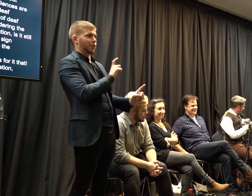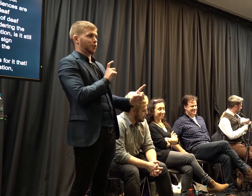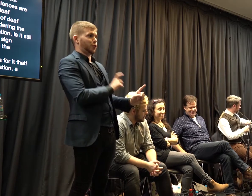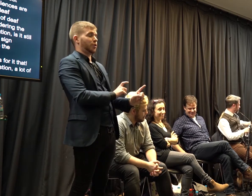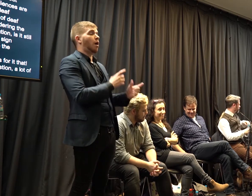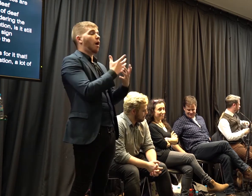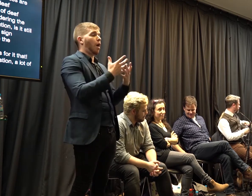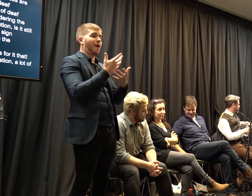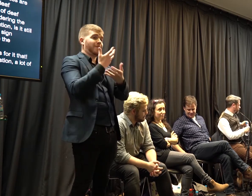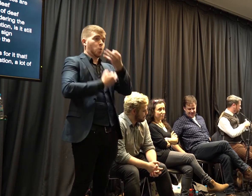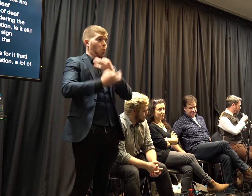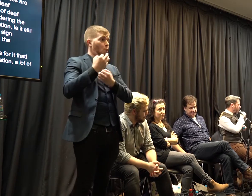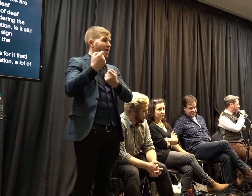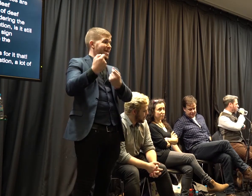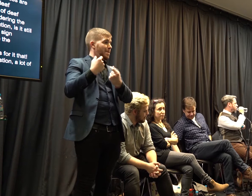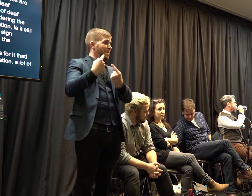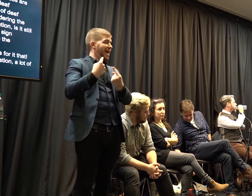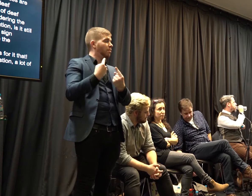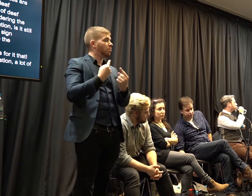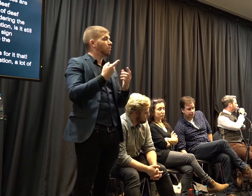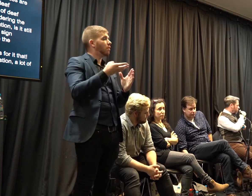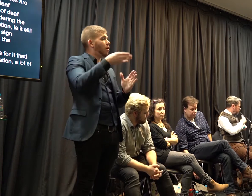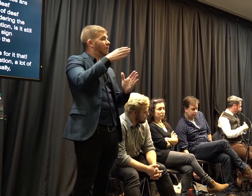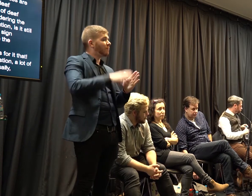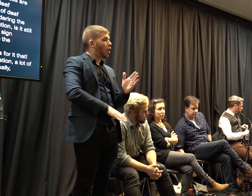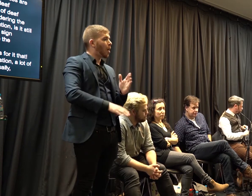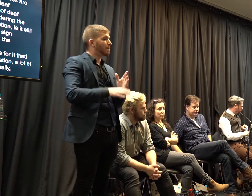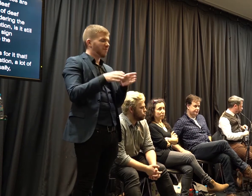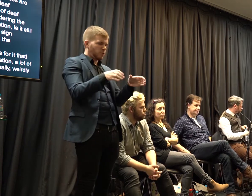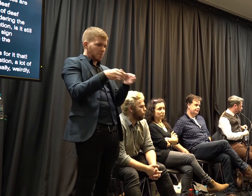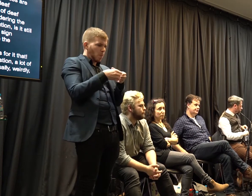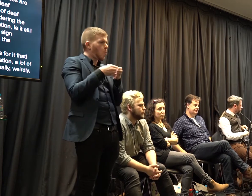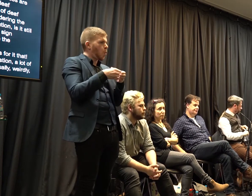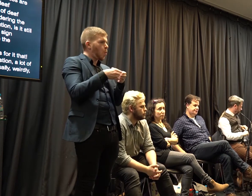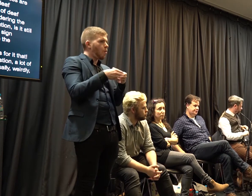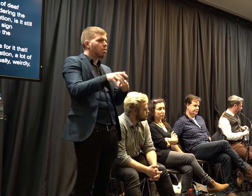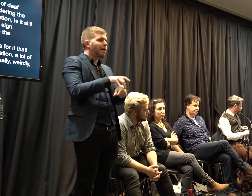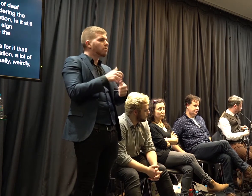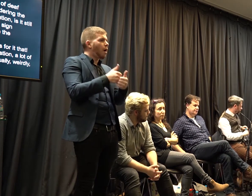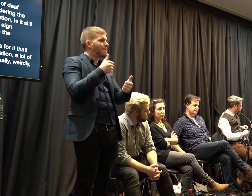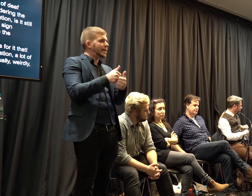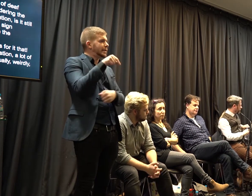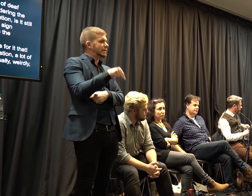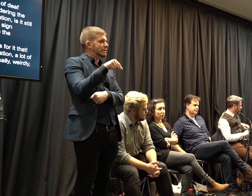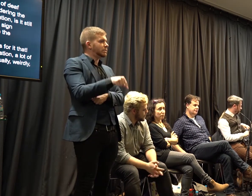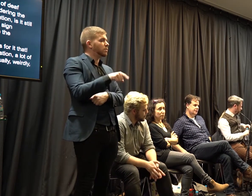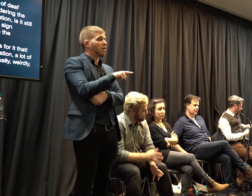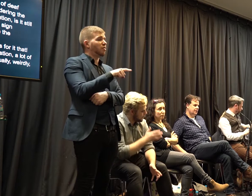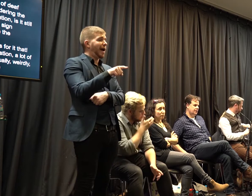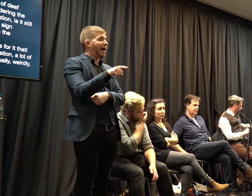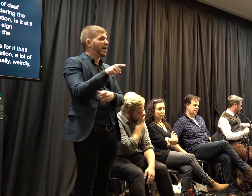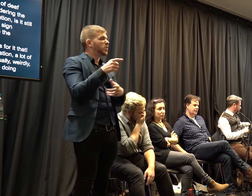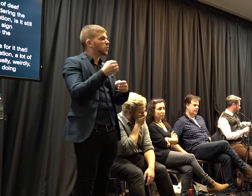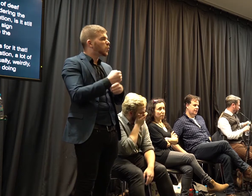and emails we get are usually weirdly from very small theatre companies who are doing